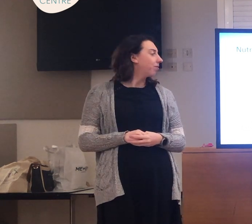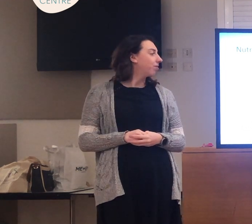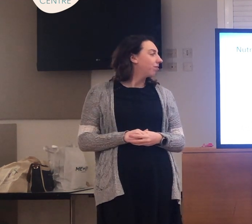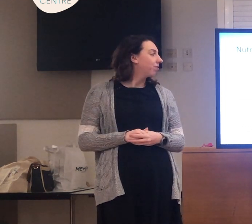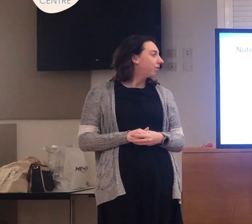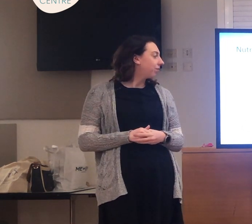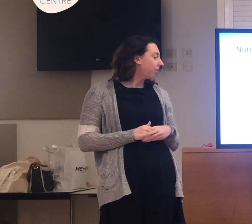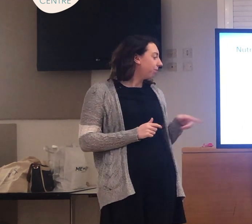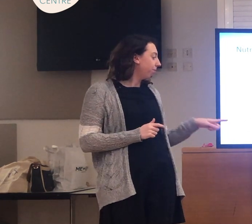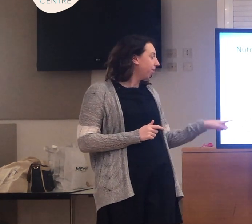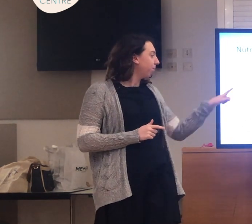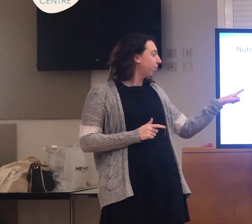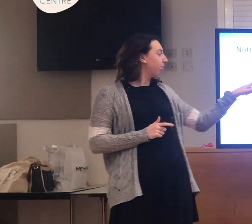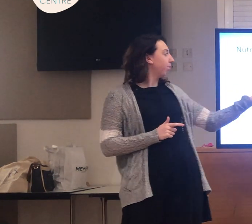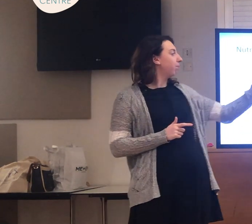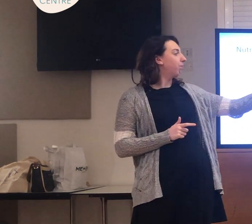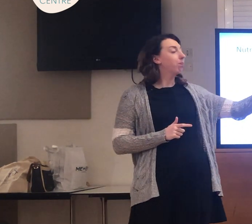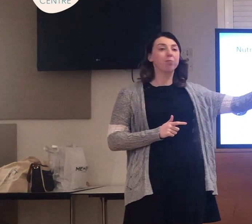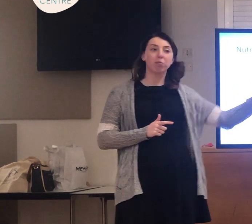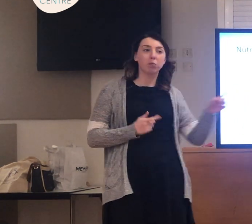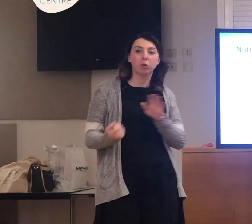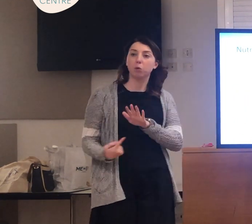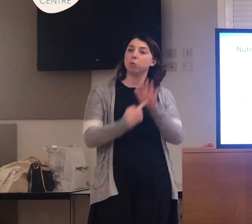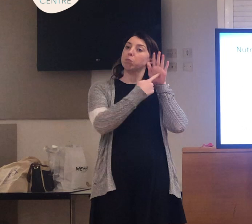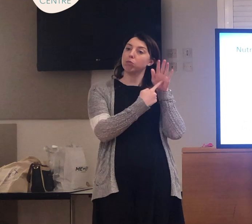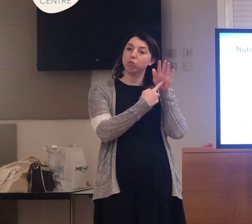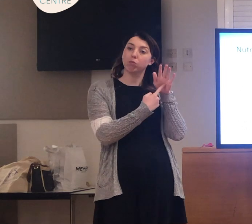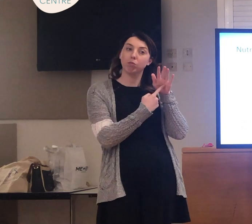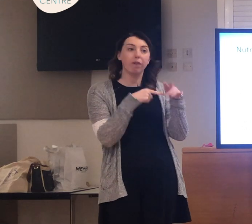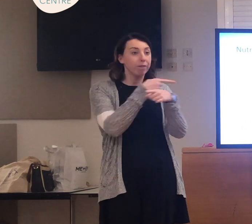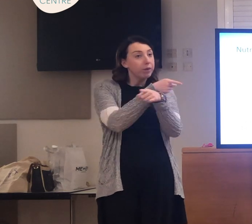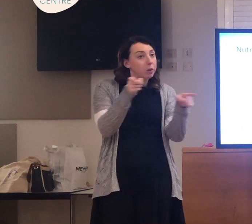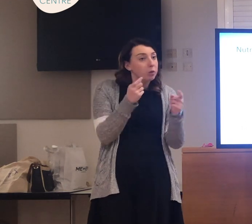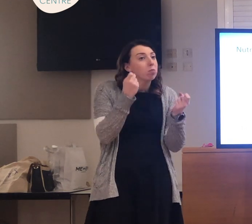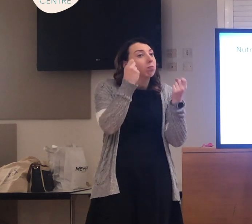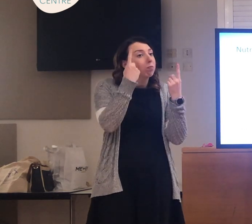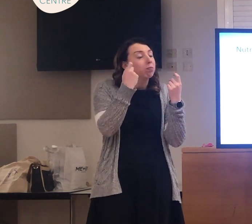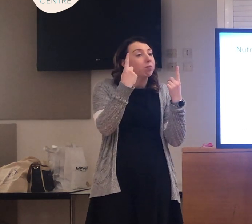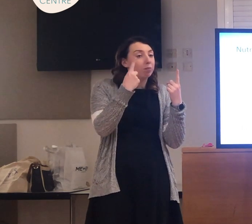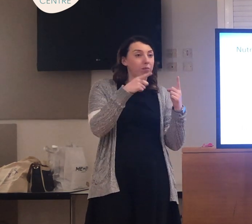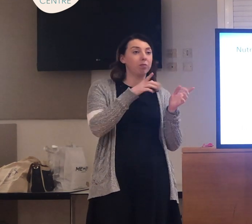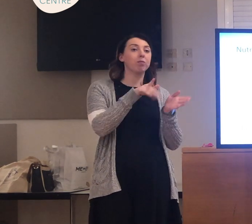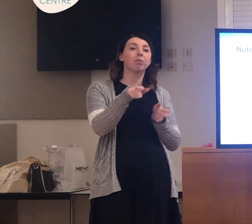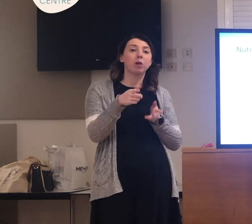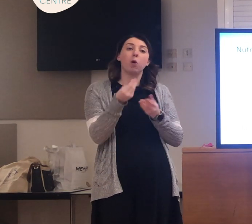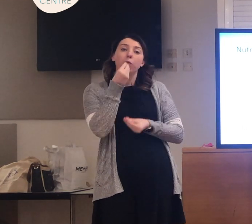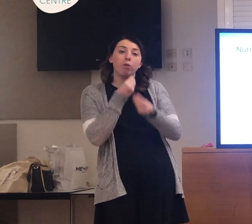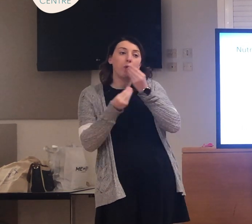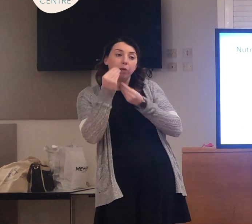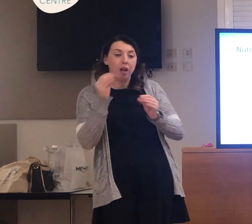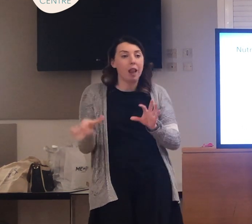But some of the things up here are really important for you to understand the connection with